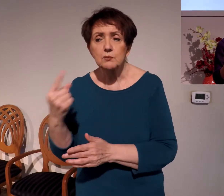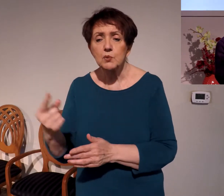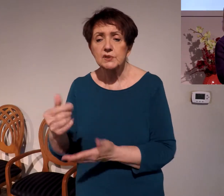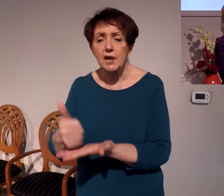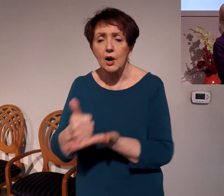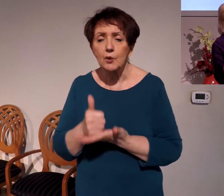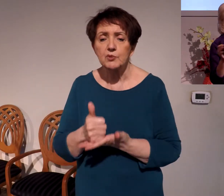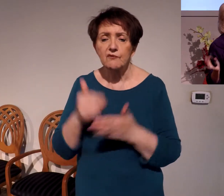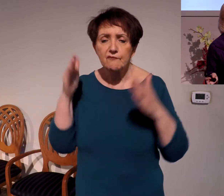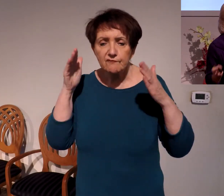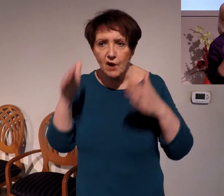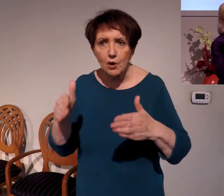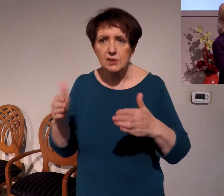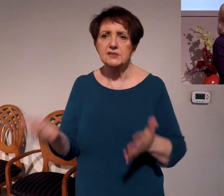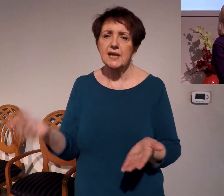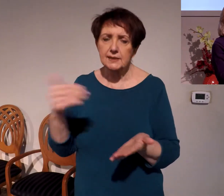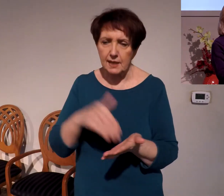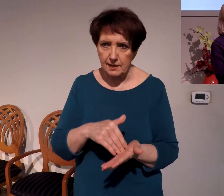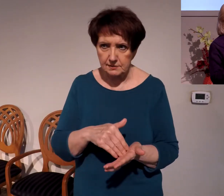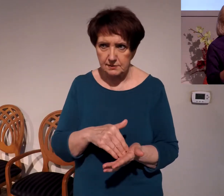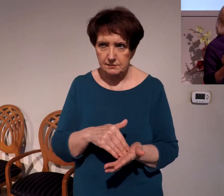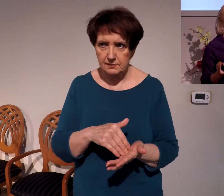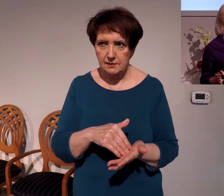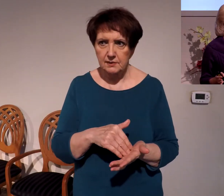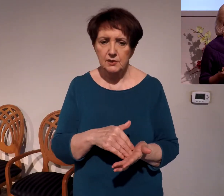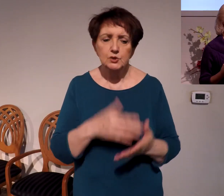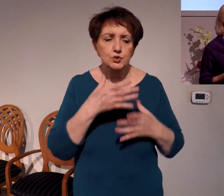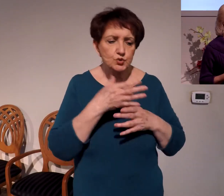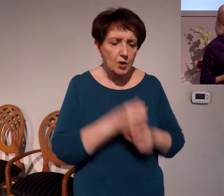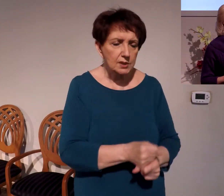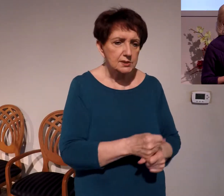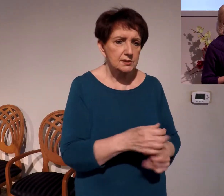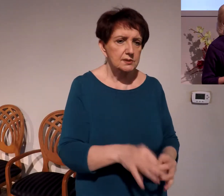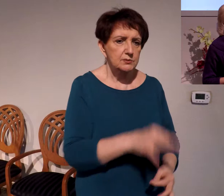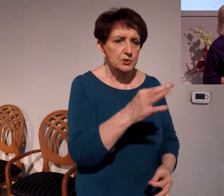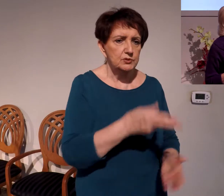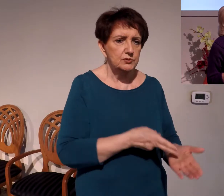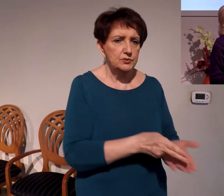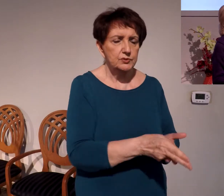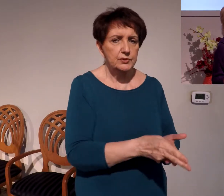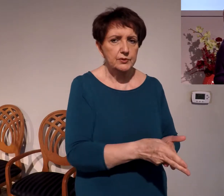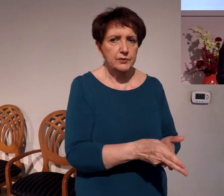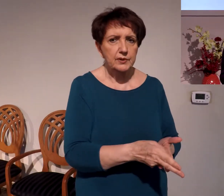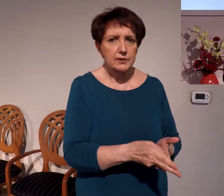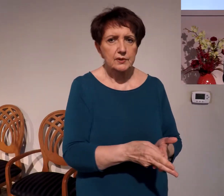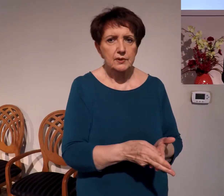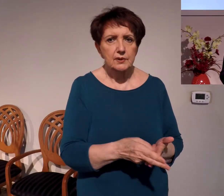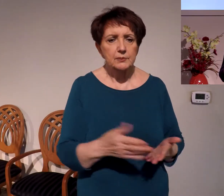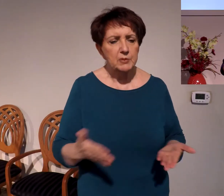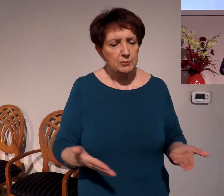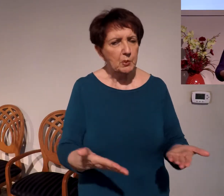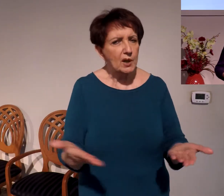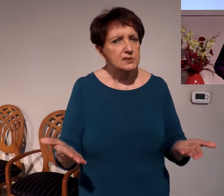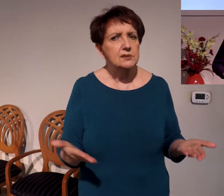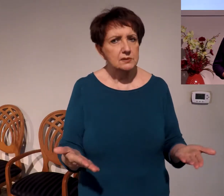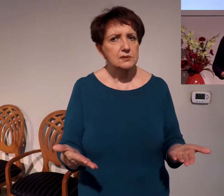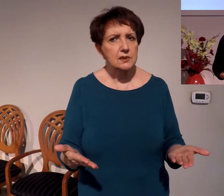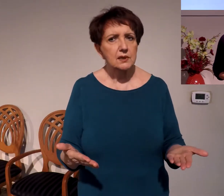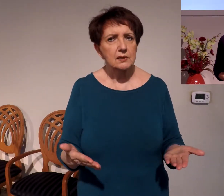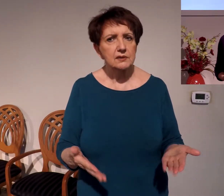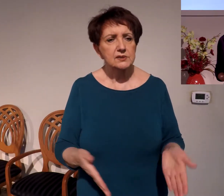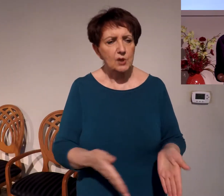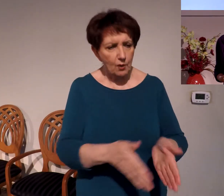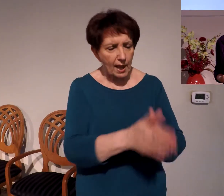refocus, help you be present, help you trust the spiritual truth. And so ask for that help, and let's